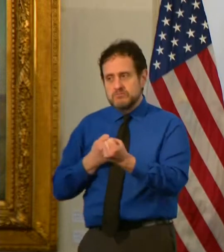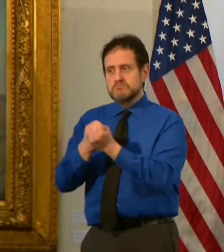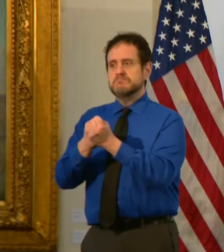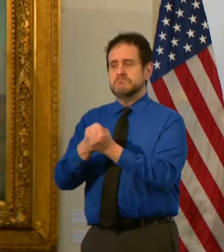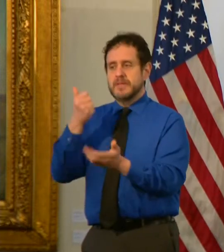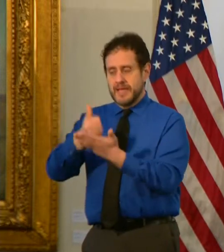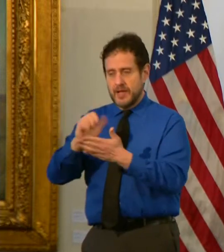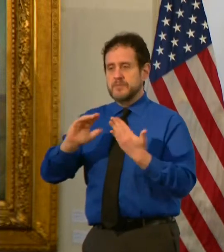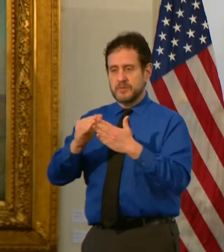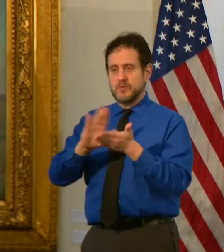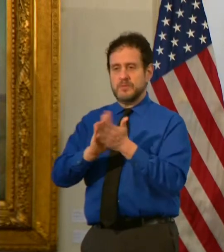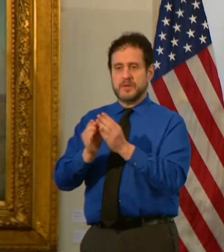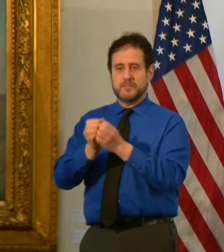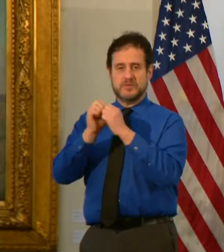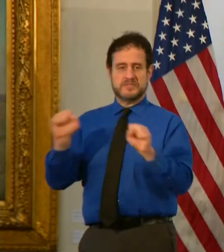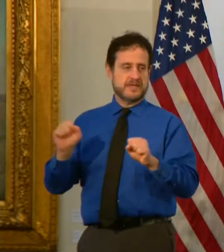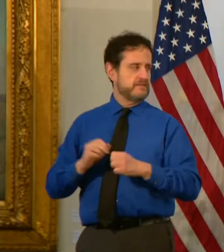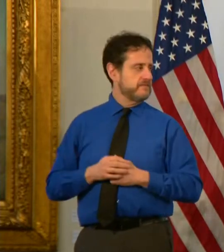Last thing.